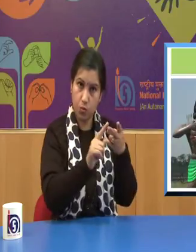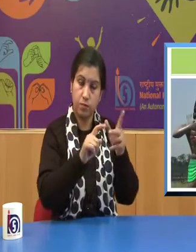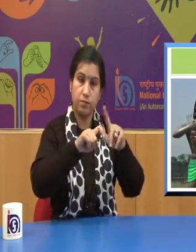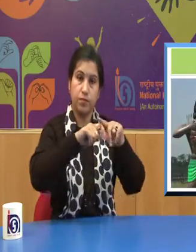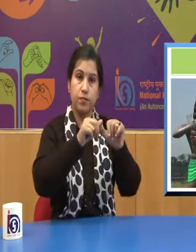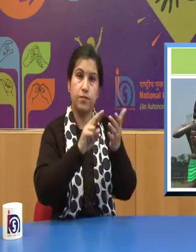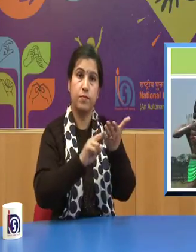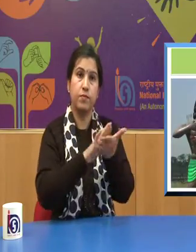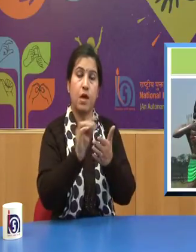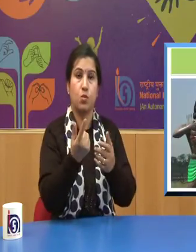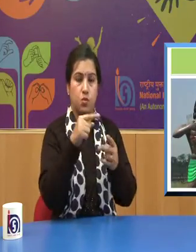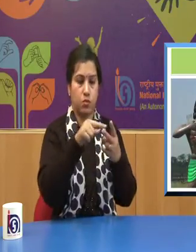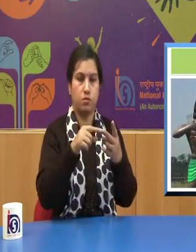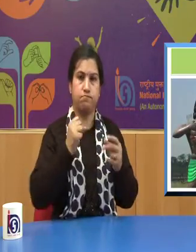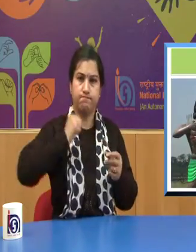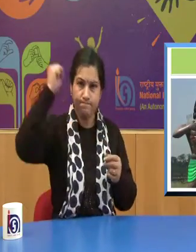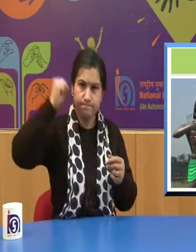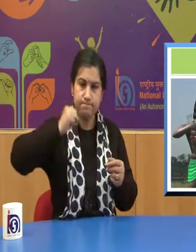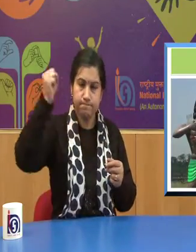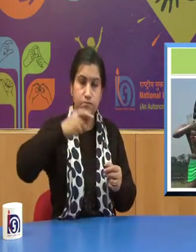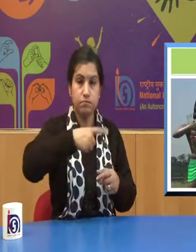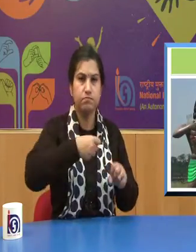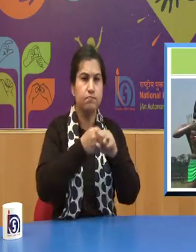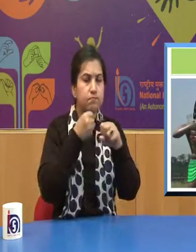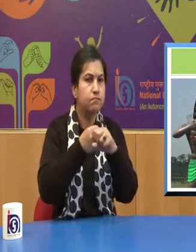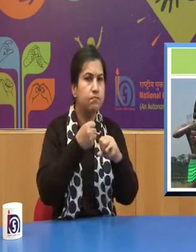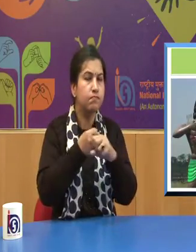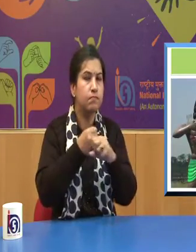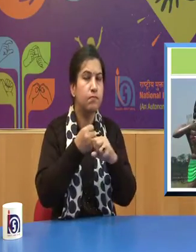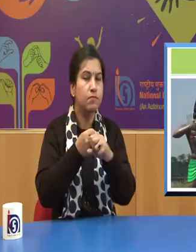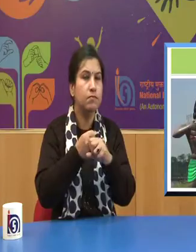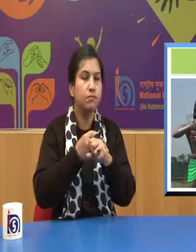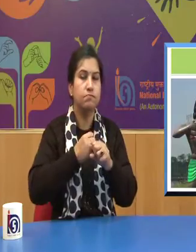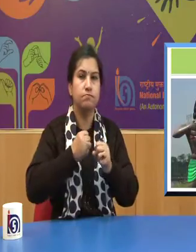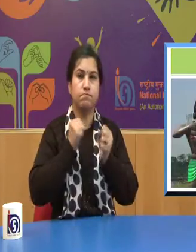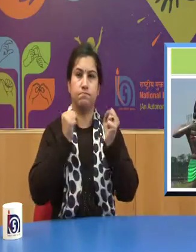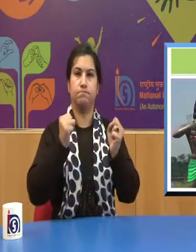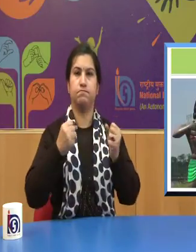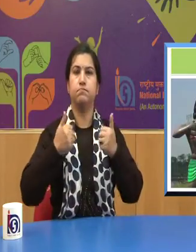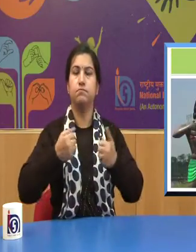The Santhals fought very bravely, but they all were defeated by the British.